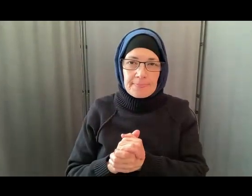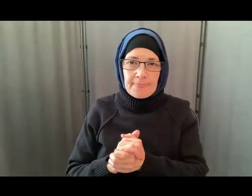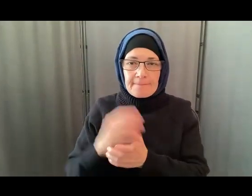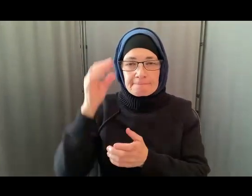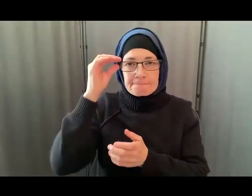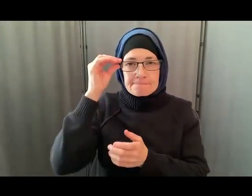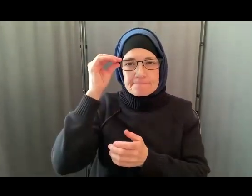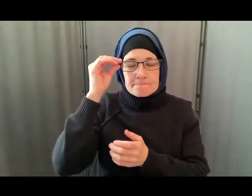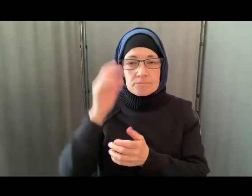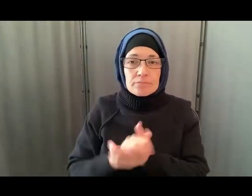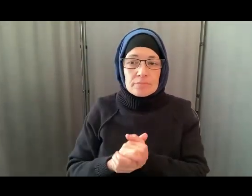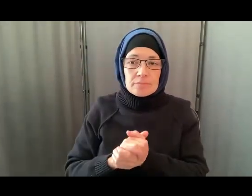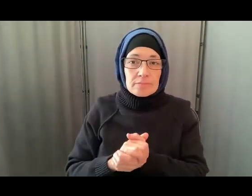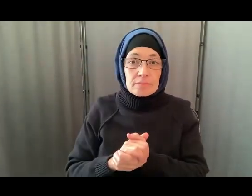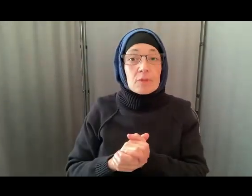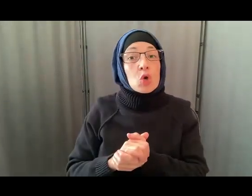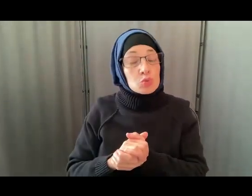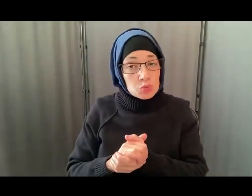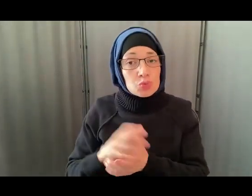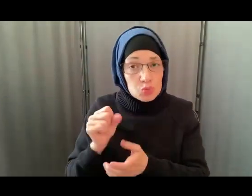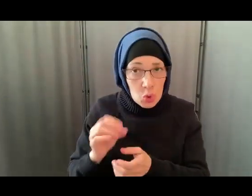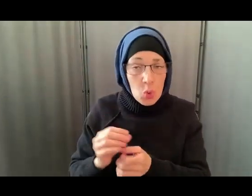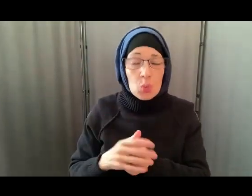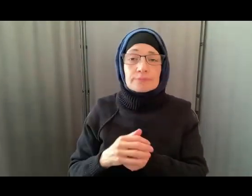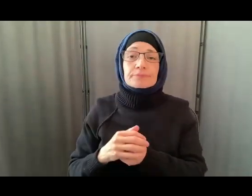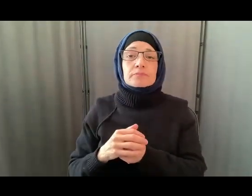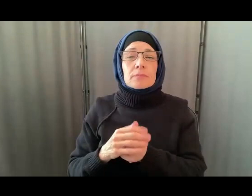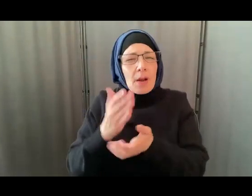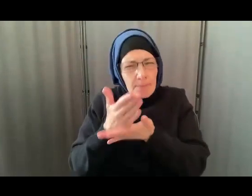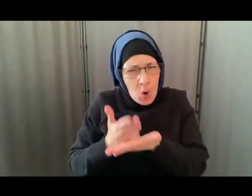So part of how Allah helps the believers